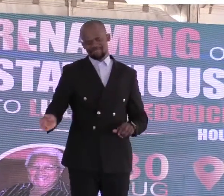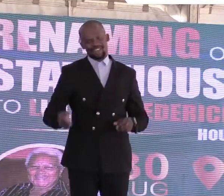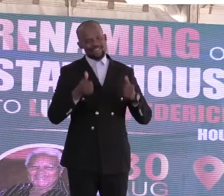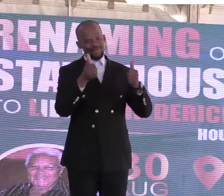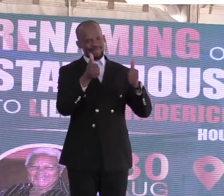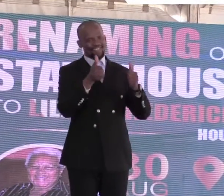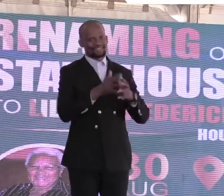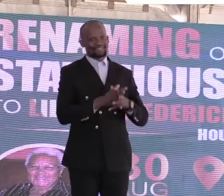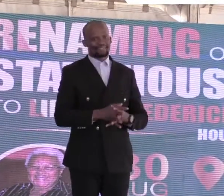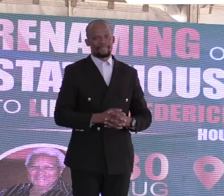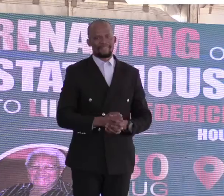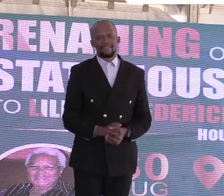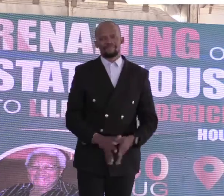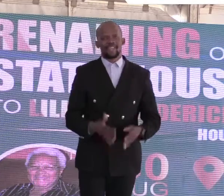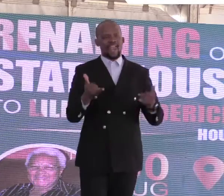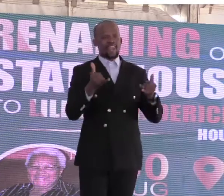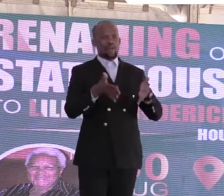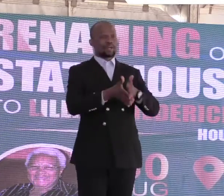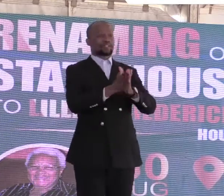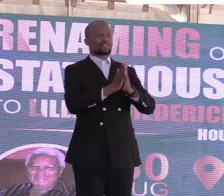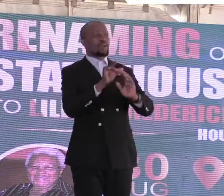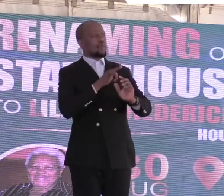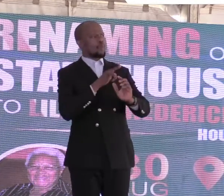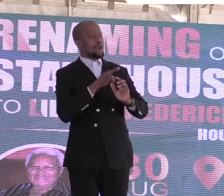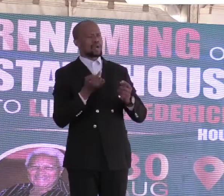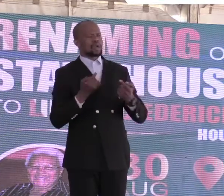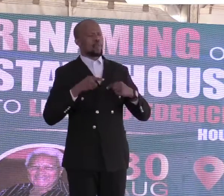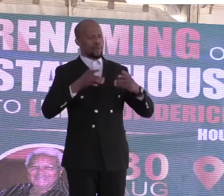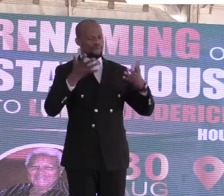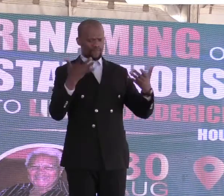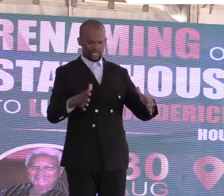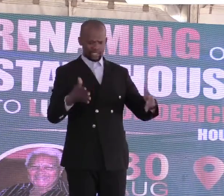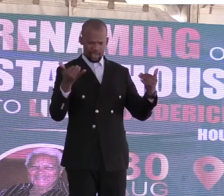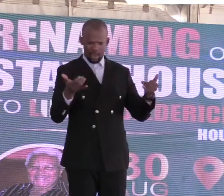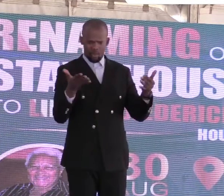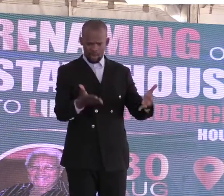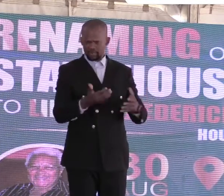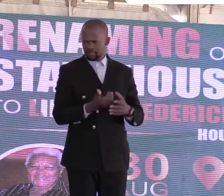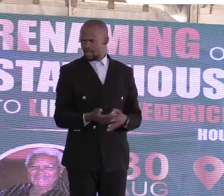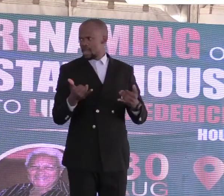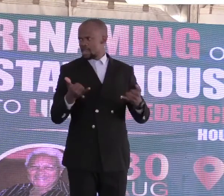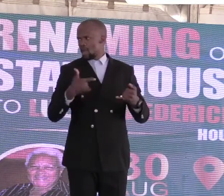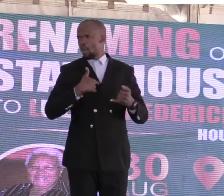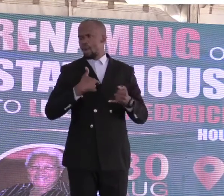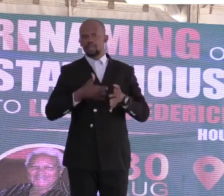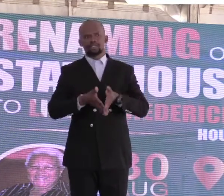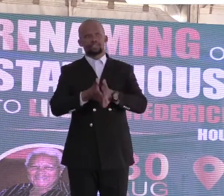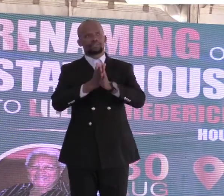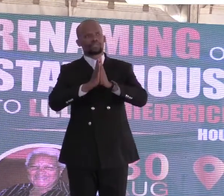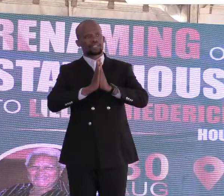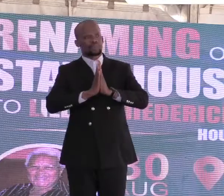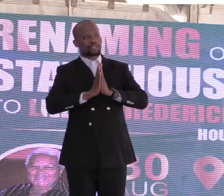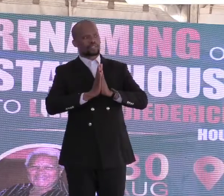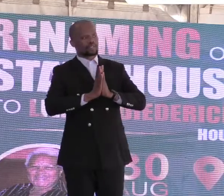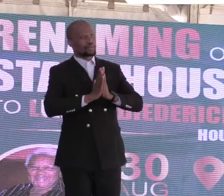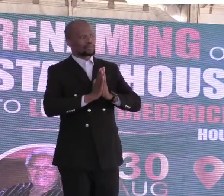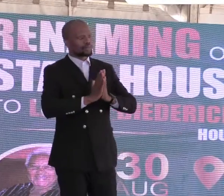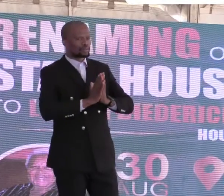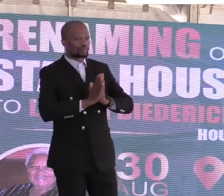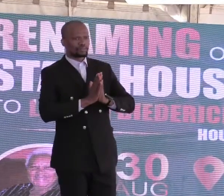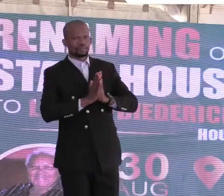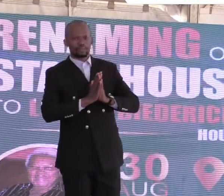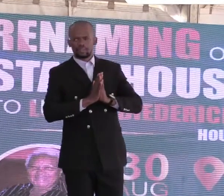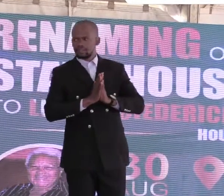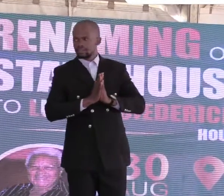Can I now request, because we have come to the end of this part, can I now request that